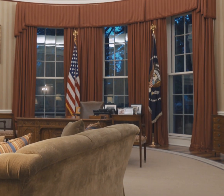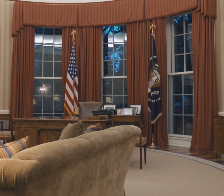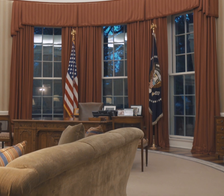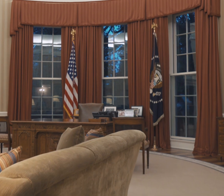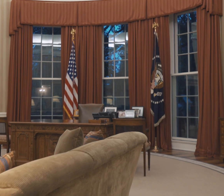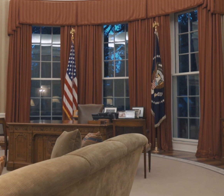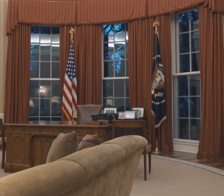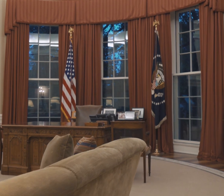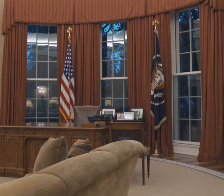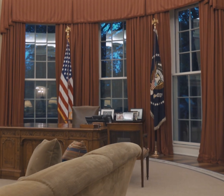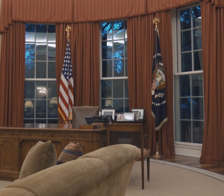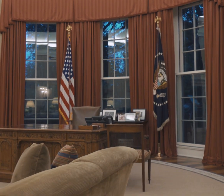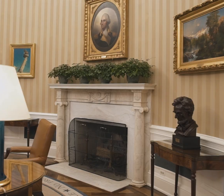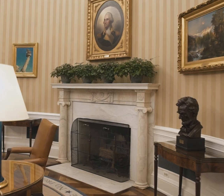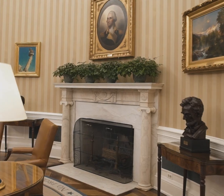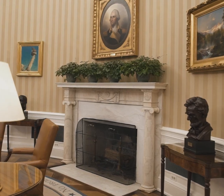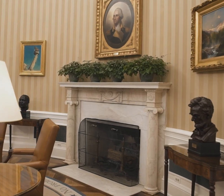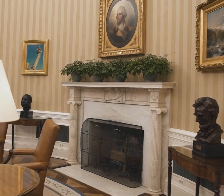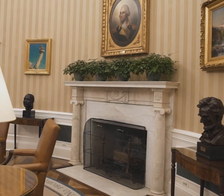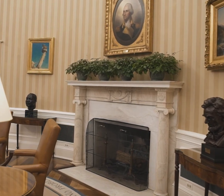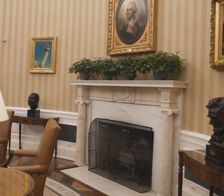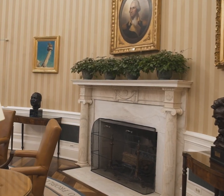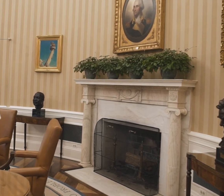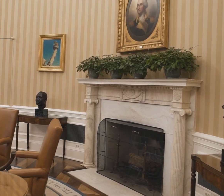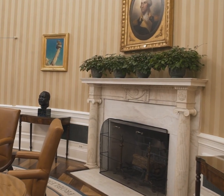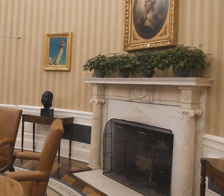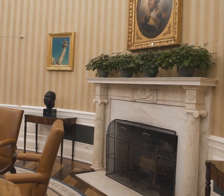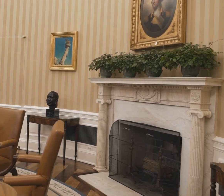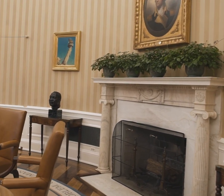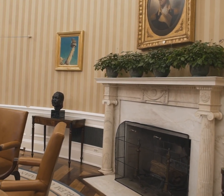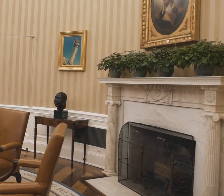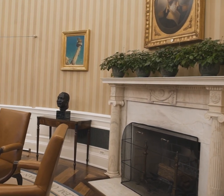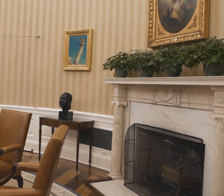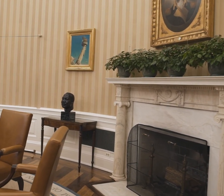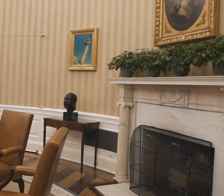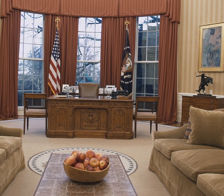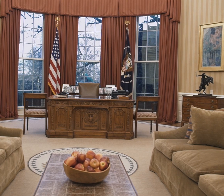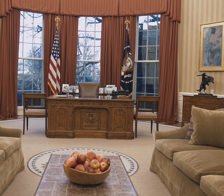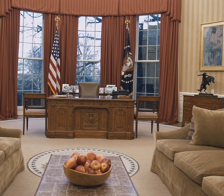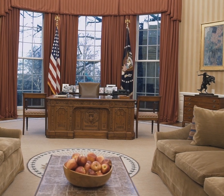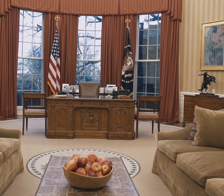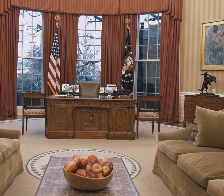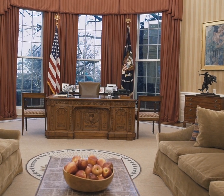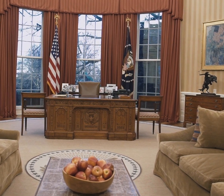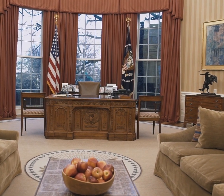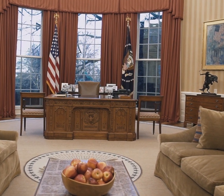beige vertical stripes. Rich rust-colored curtains frame the President's desk. Behind it, the U.S. flag and a flag bearing the seal of the President. A portrait of